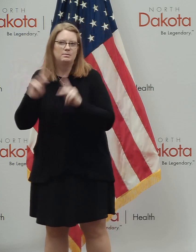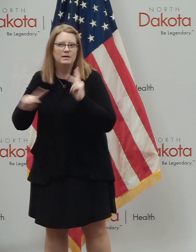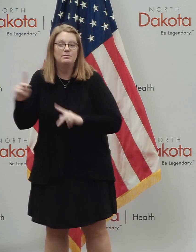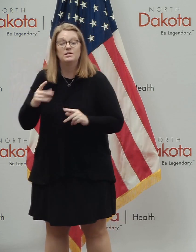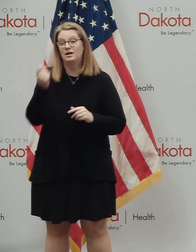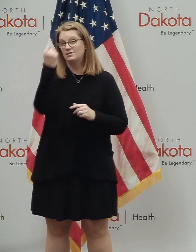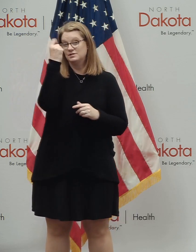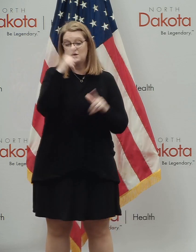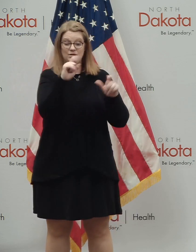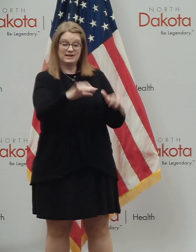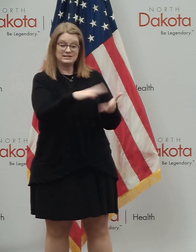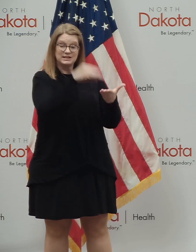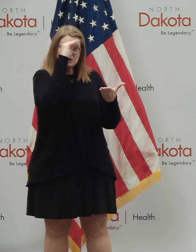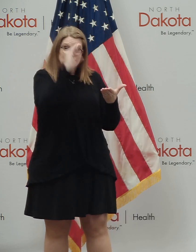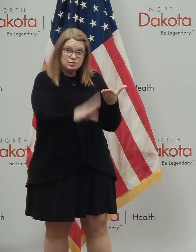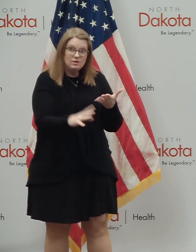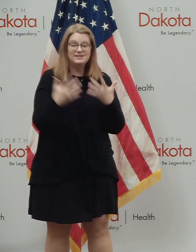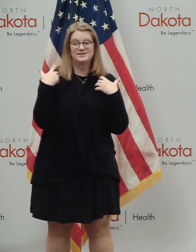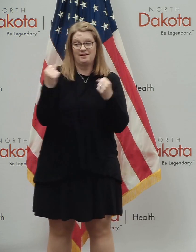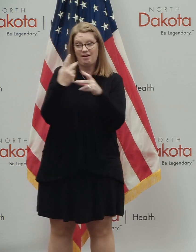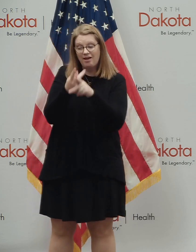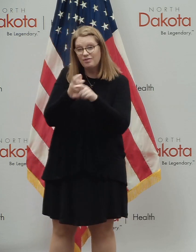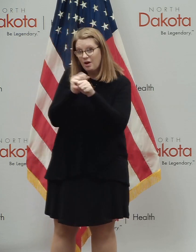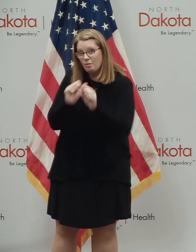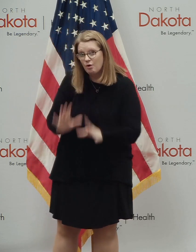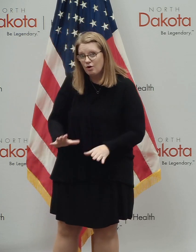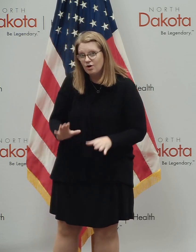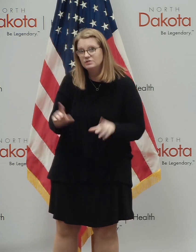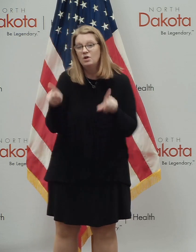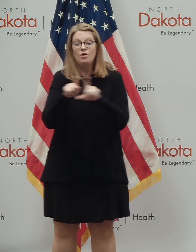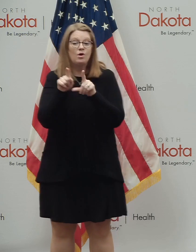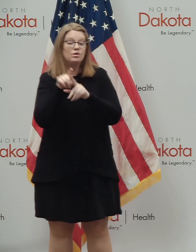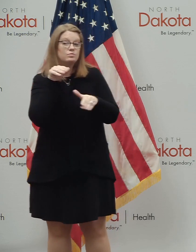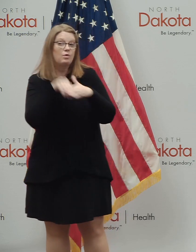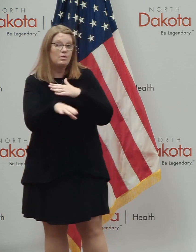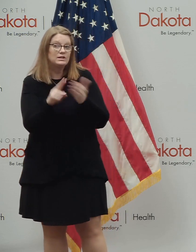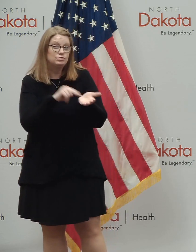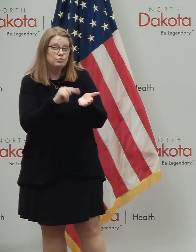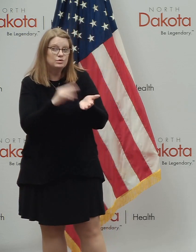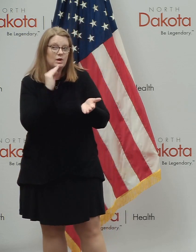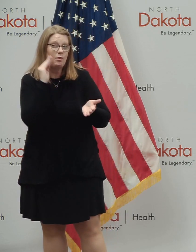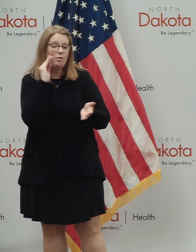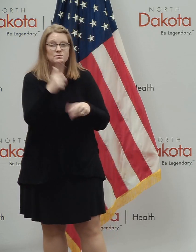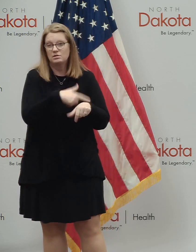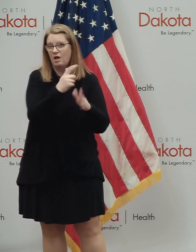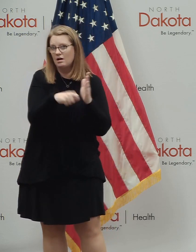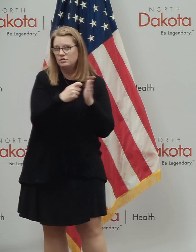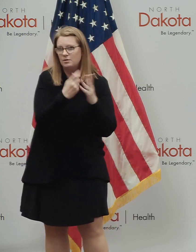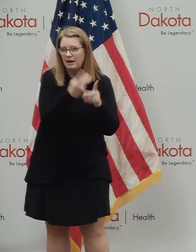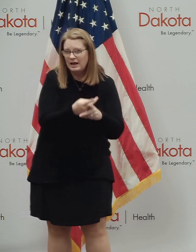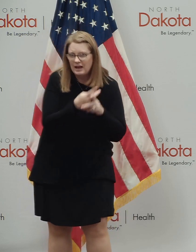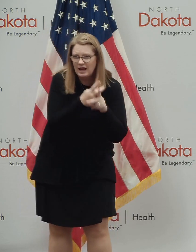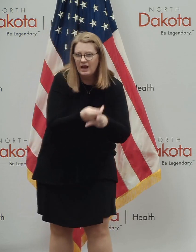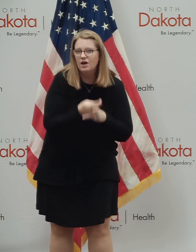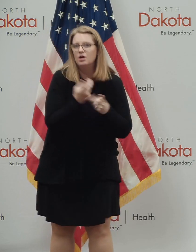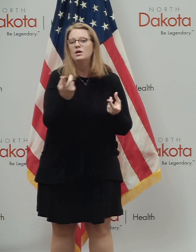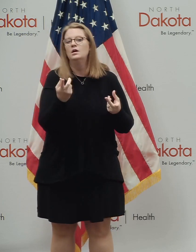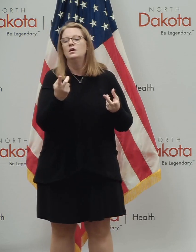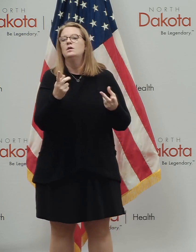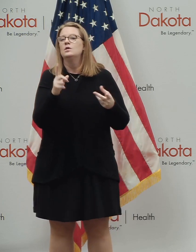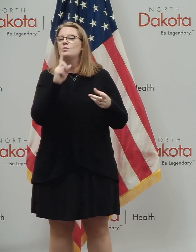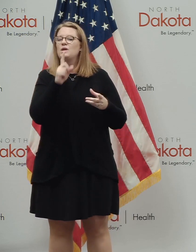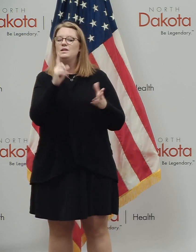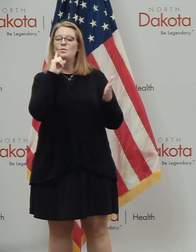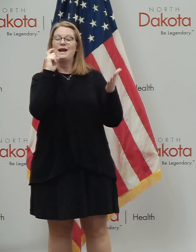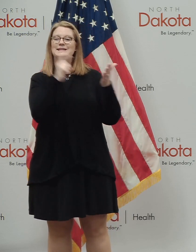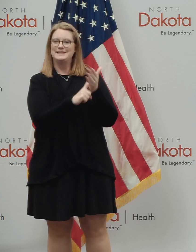healthcare workers weekly, we test in long-term care weekly, we know that we're identifying more pre-symptomatic